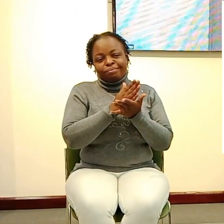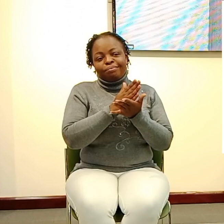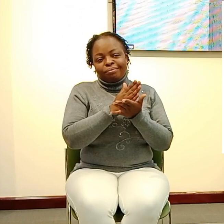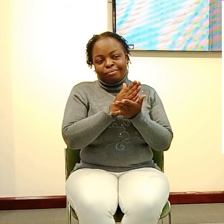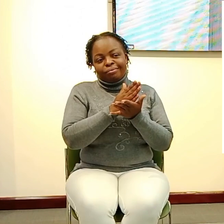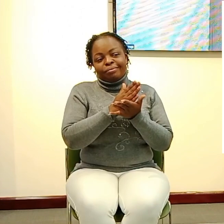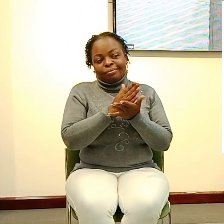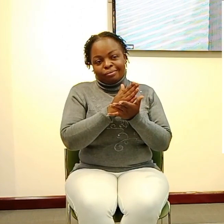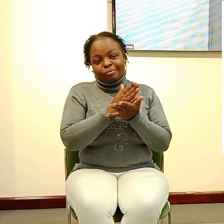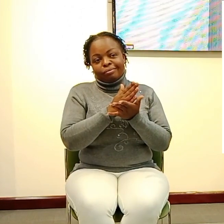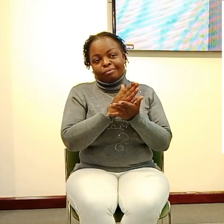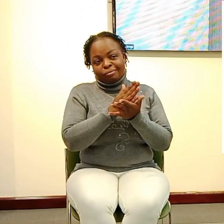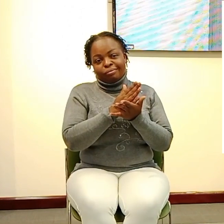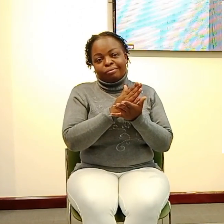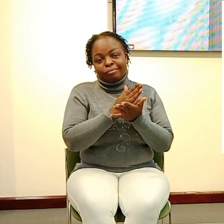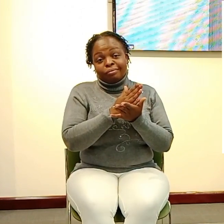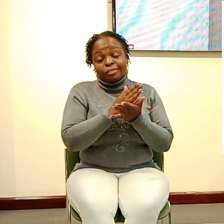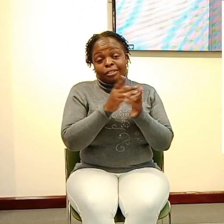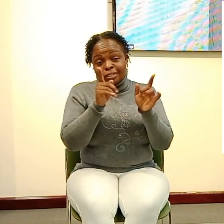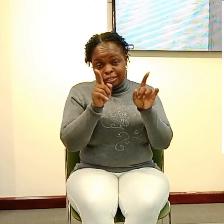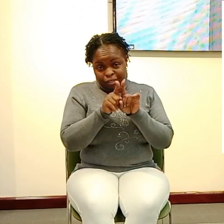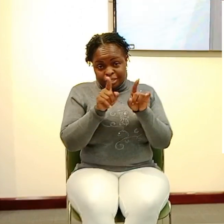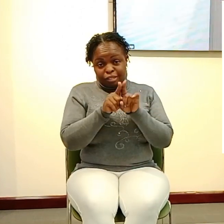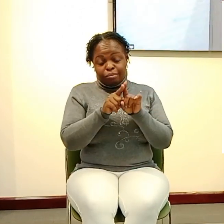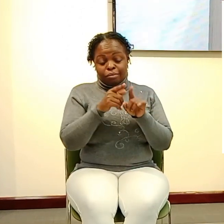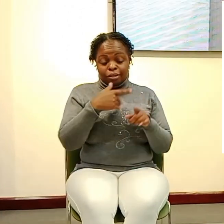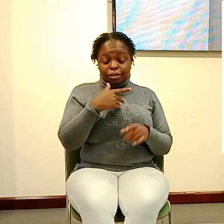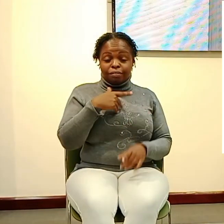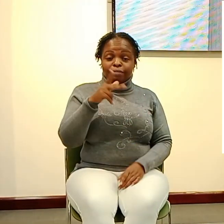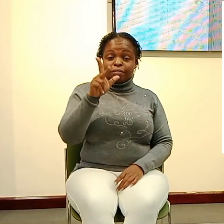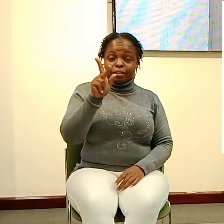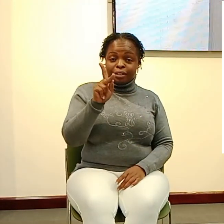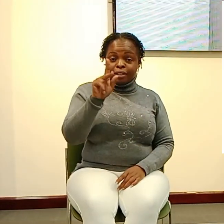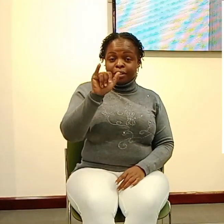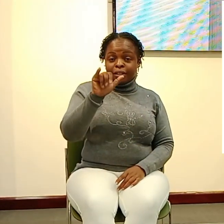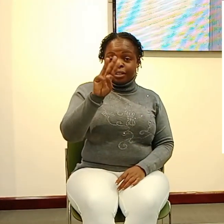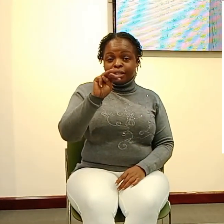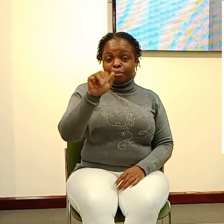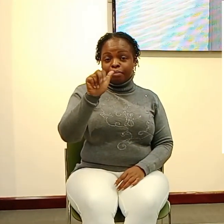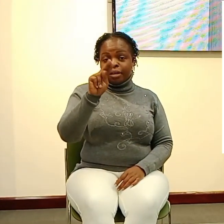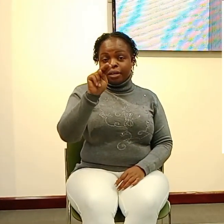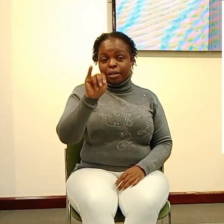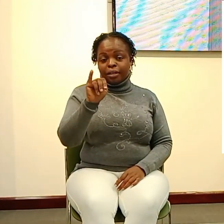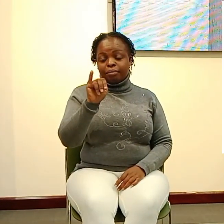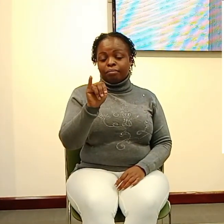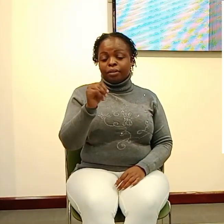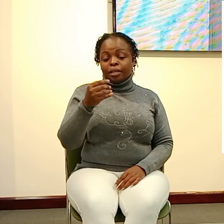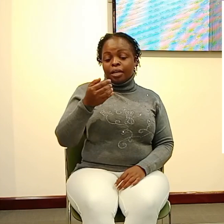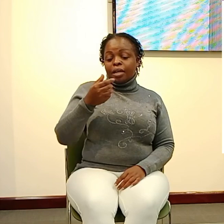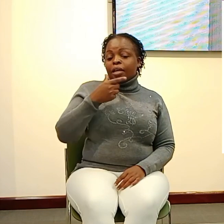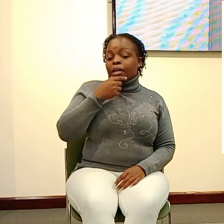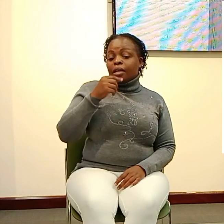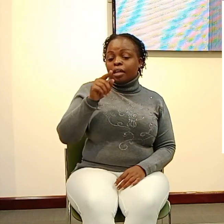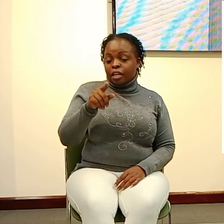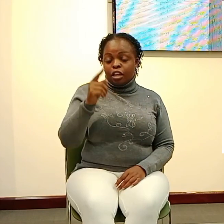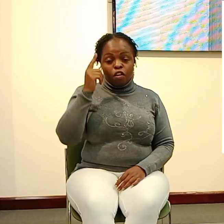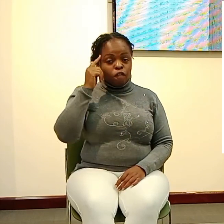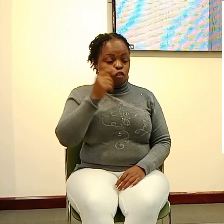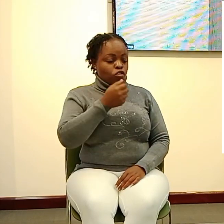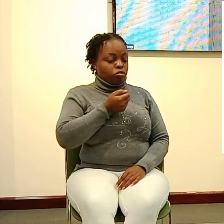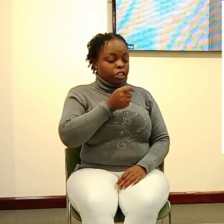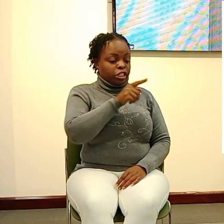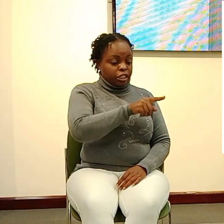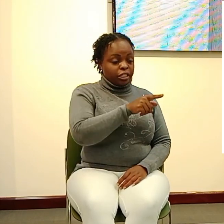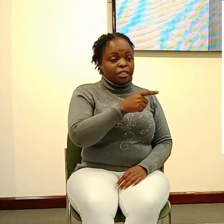Yes. And we also have Kimani, who is a he for she. The guy who